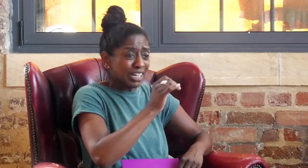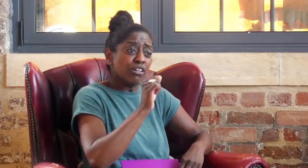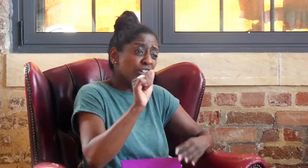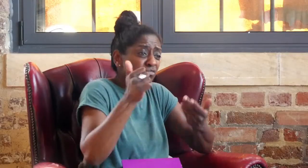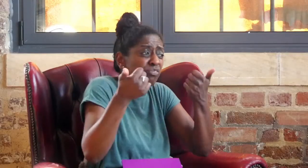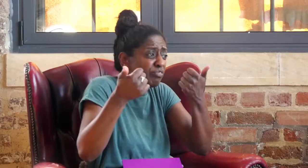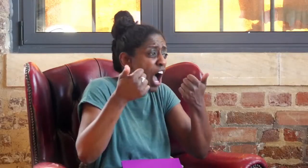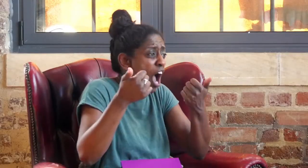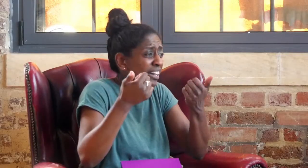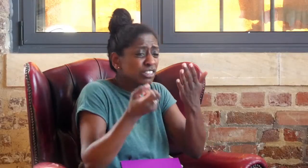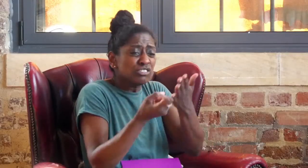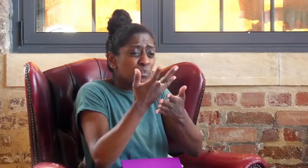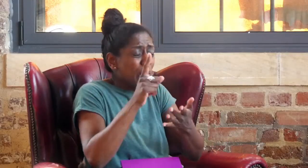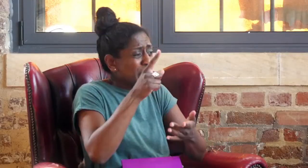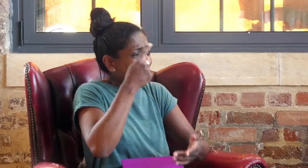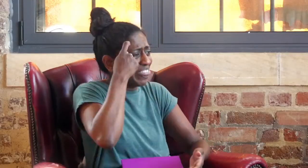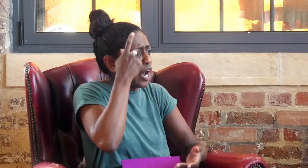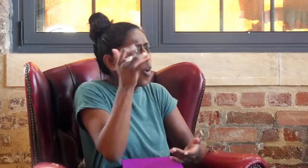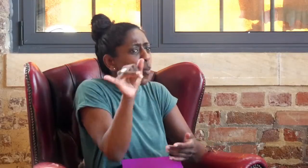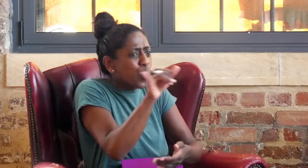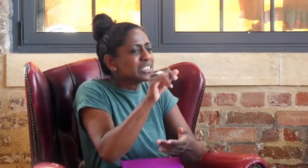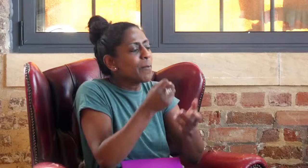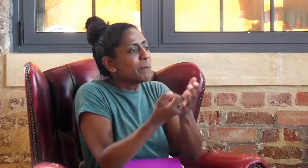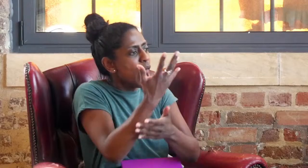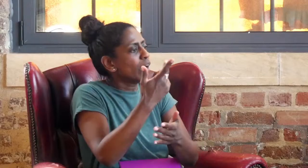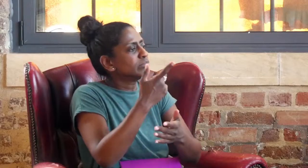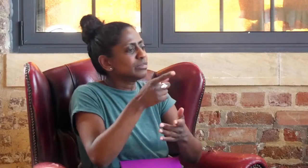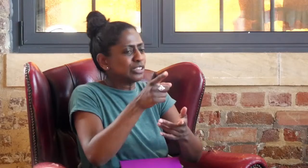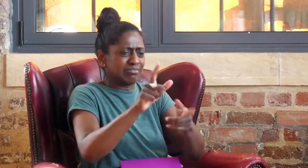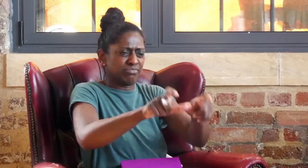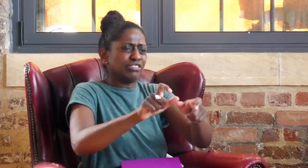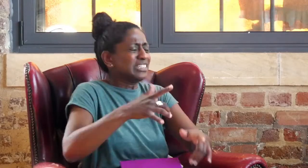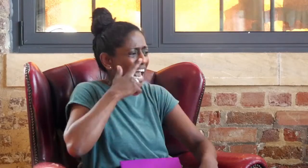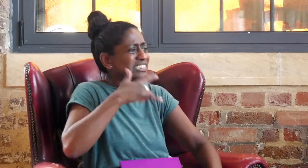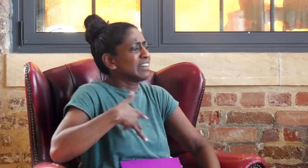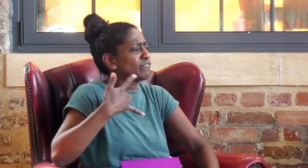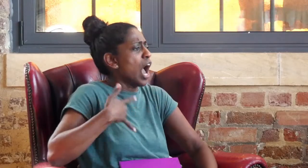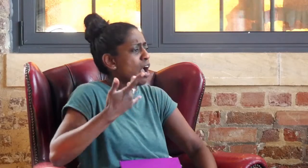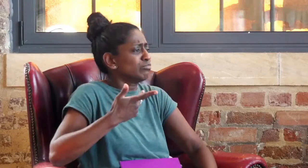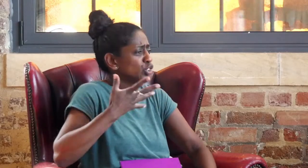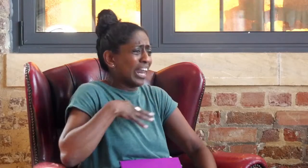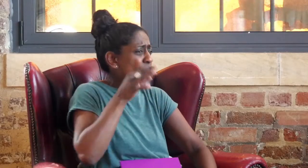So somebody said you don't really have time. If you don't have time, it's good. Plants can still grow, they don't need much water.